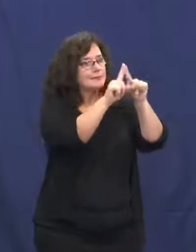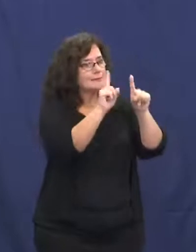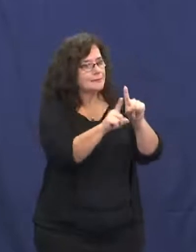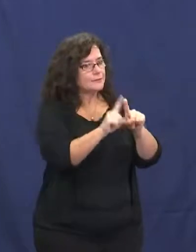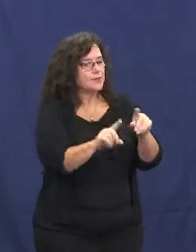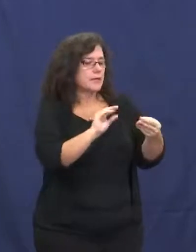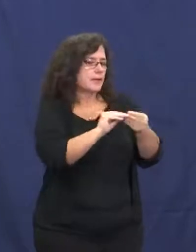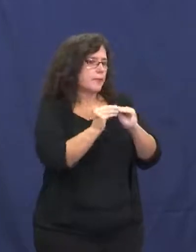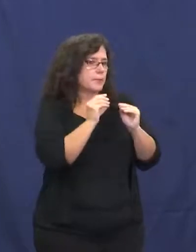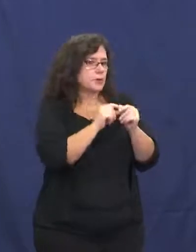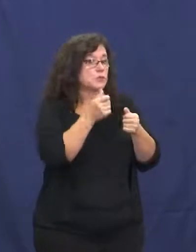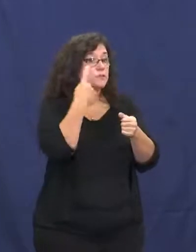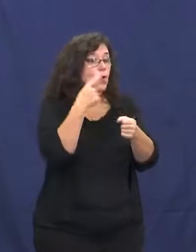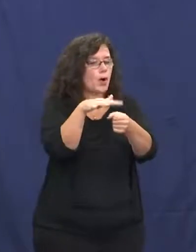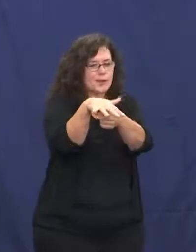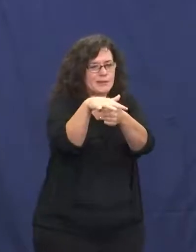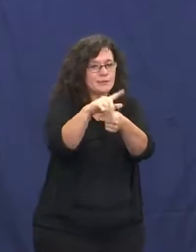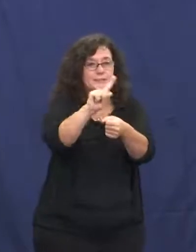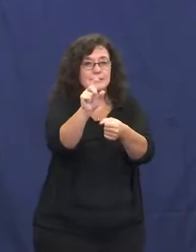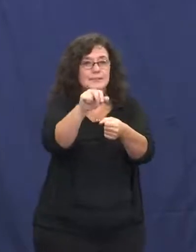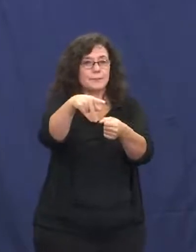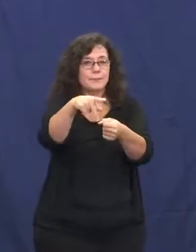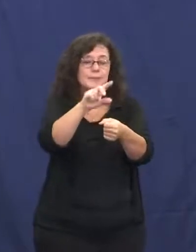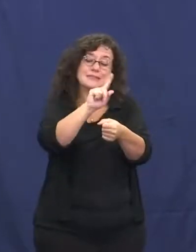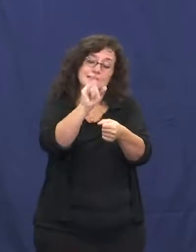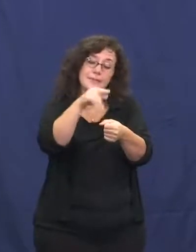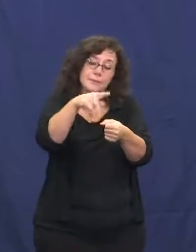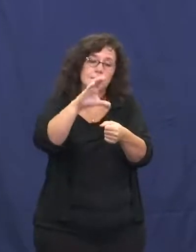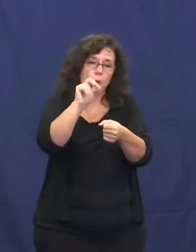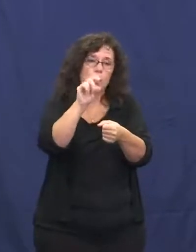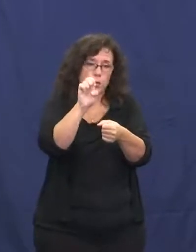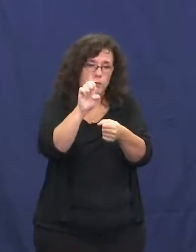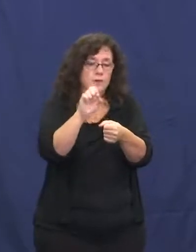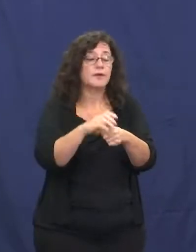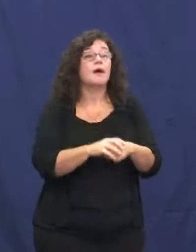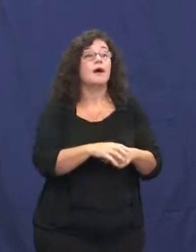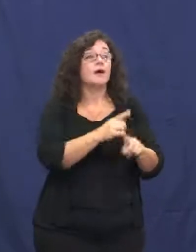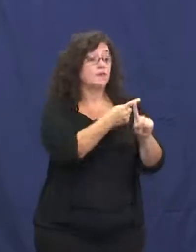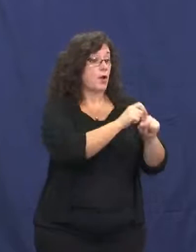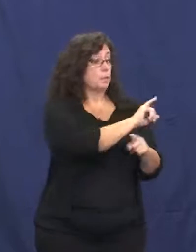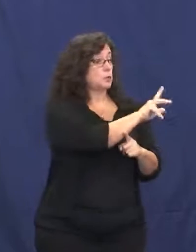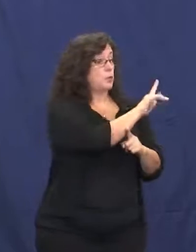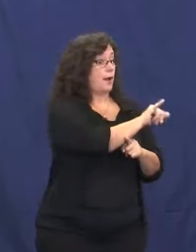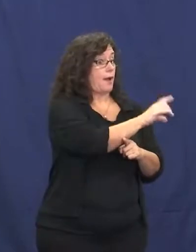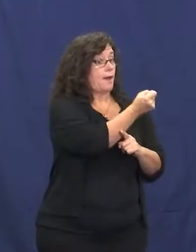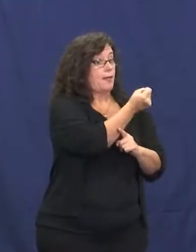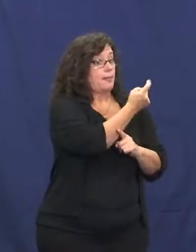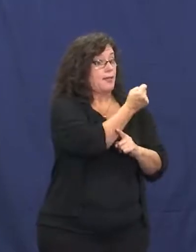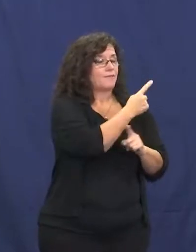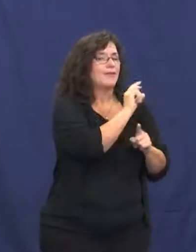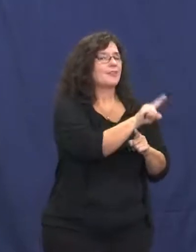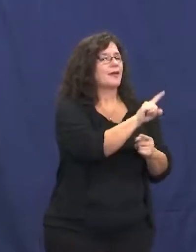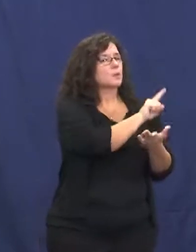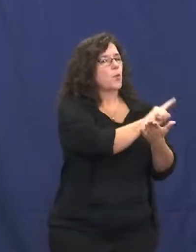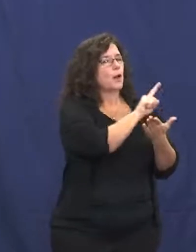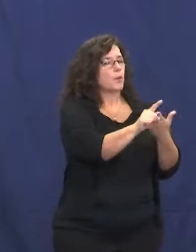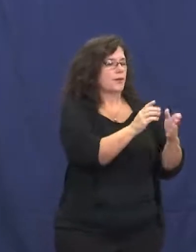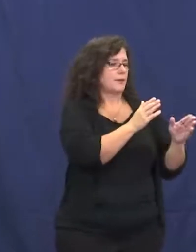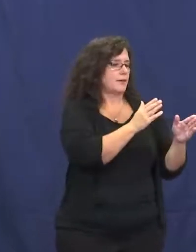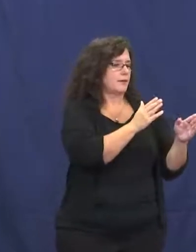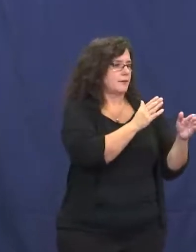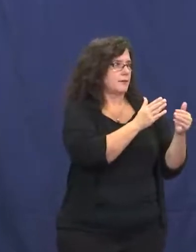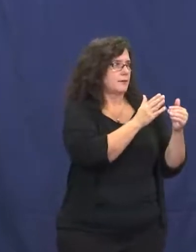weeks point in time among 2 weeks, the week ending July 11th, which was a week after the last